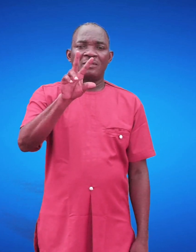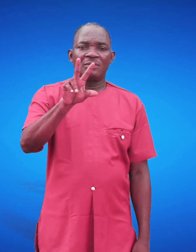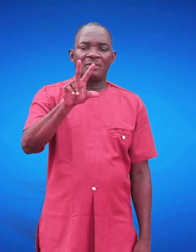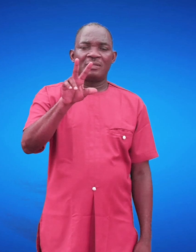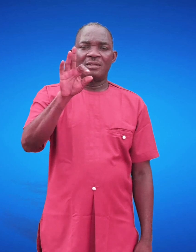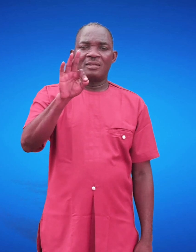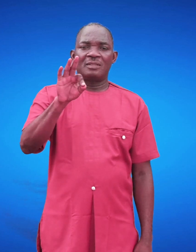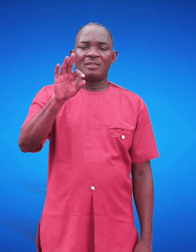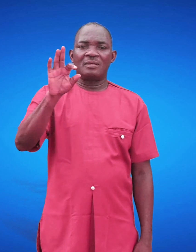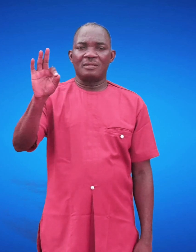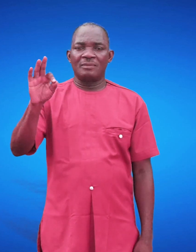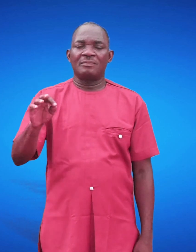399.